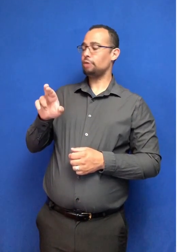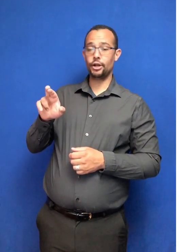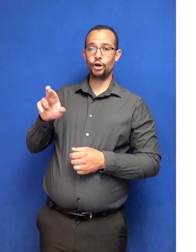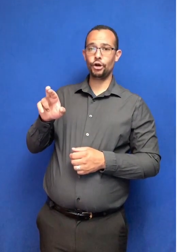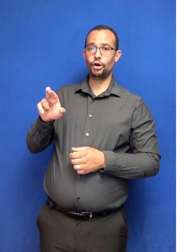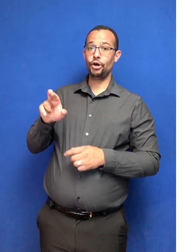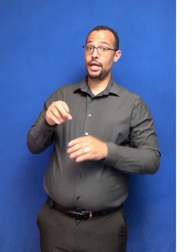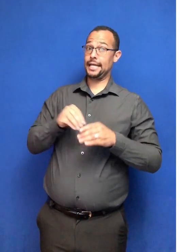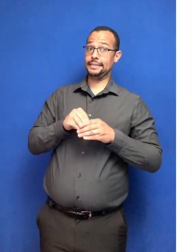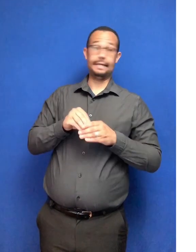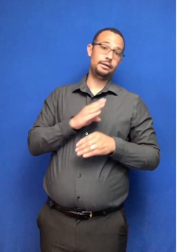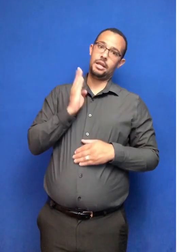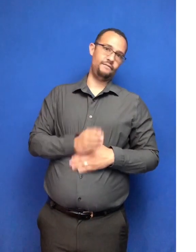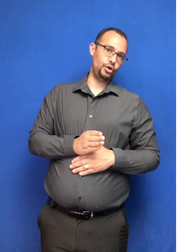those